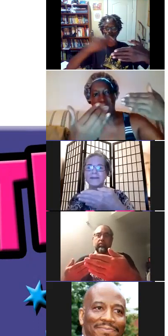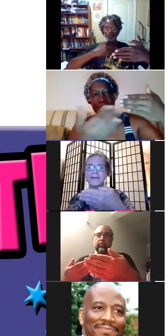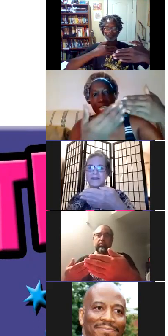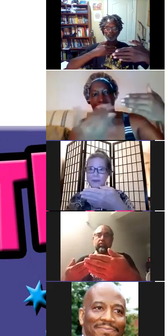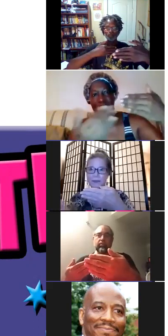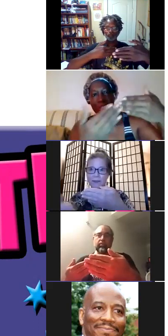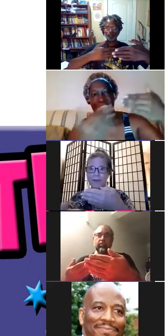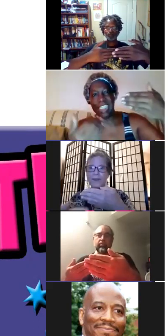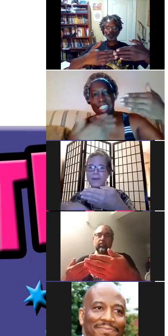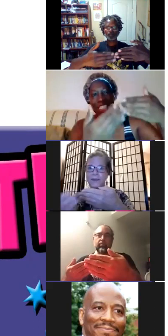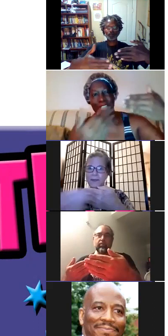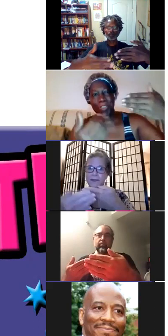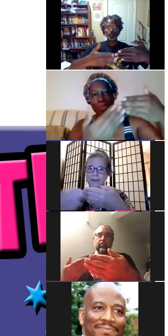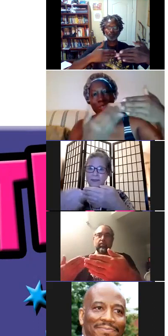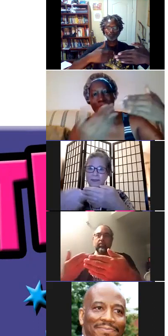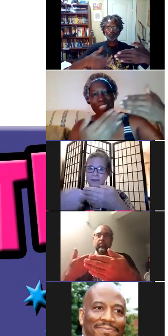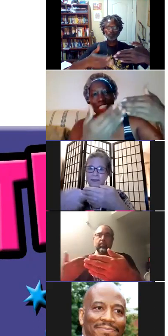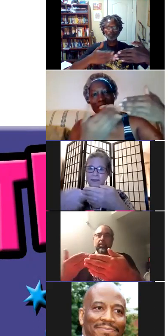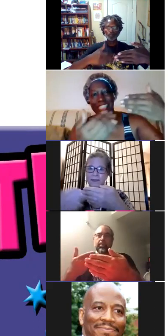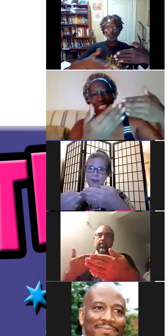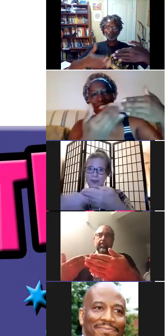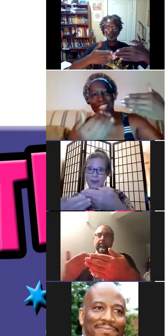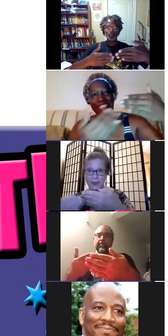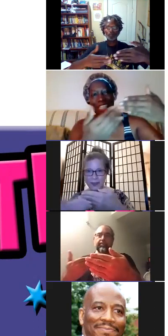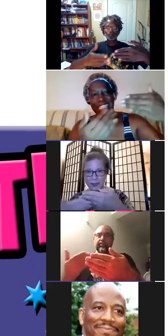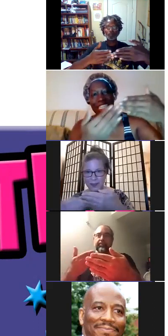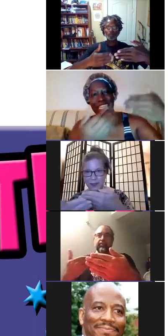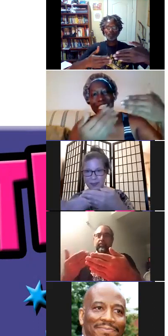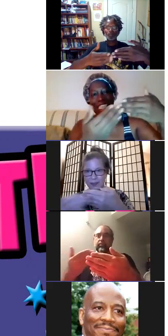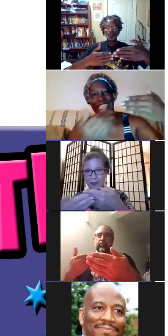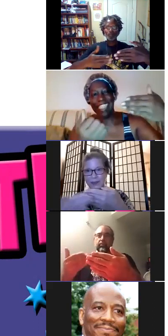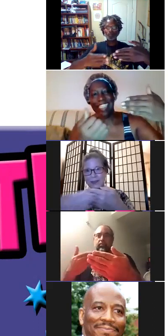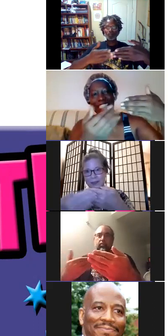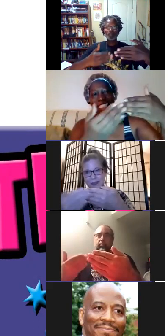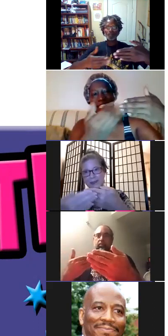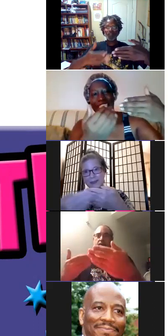just lightly. It's so easy to do. So easy.